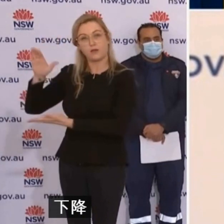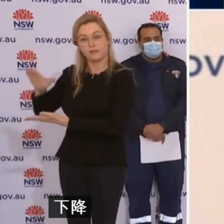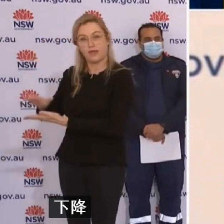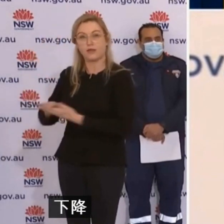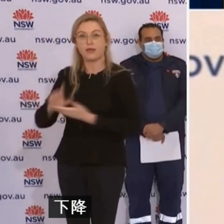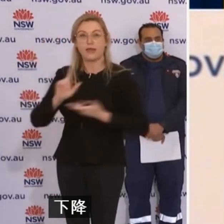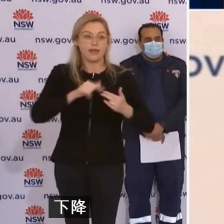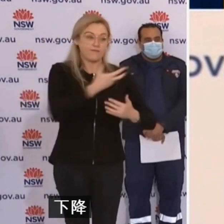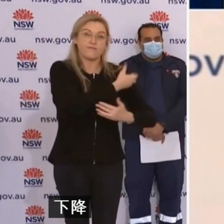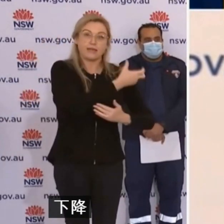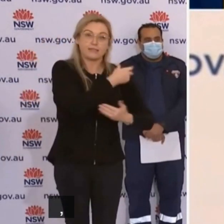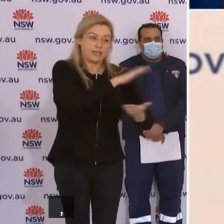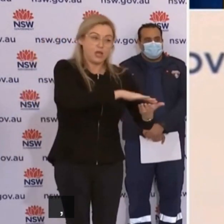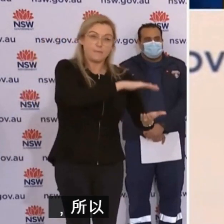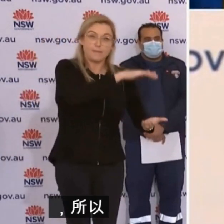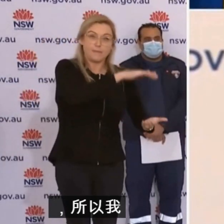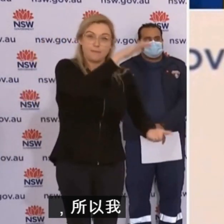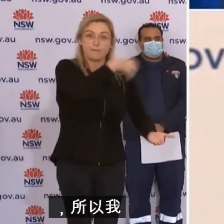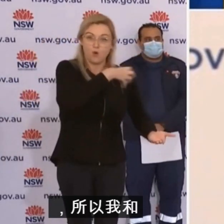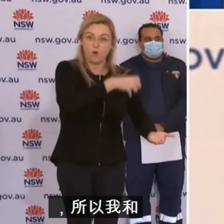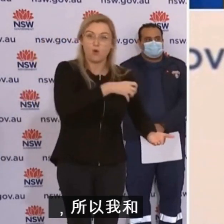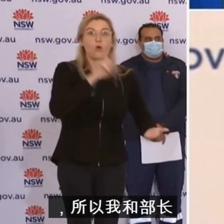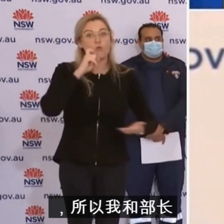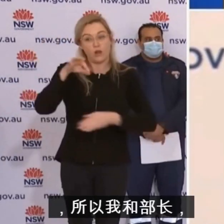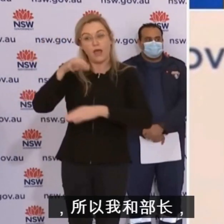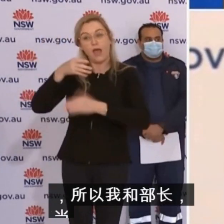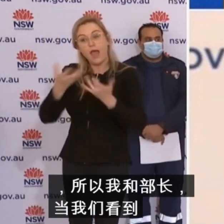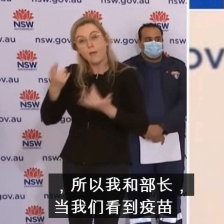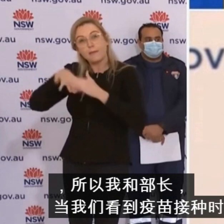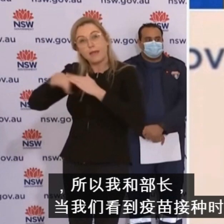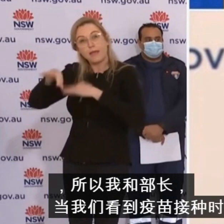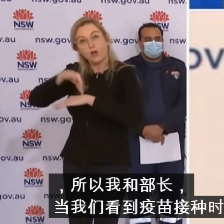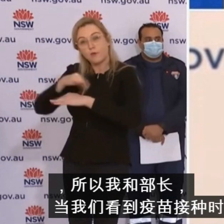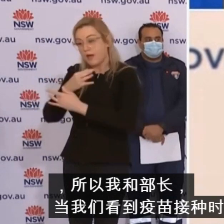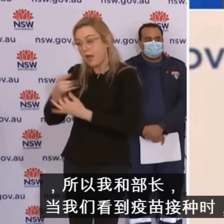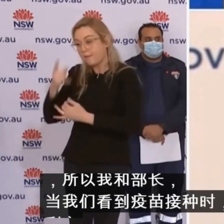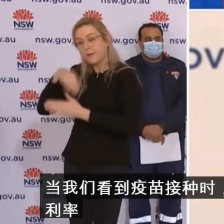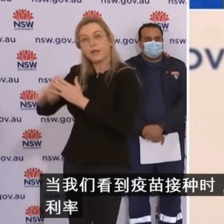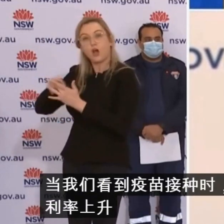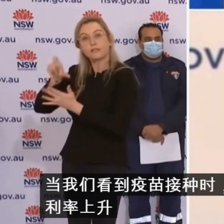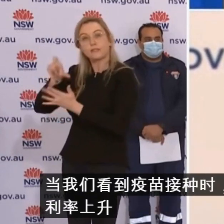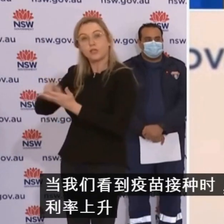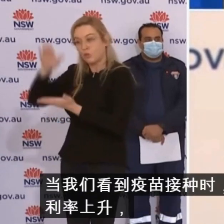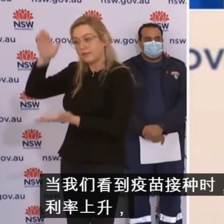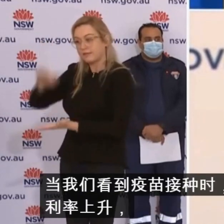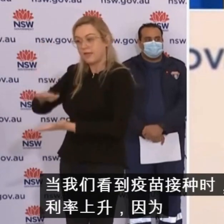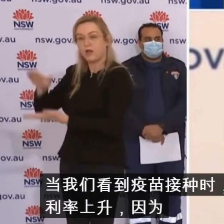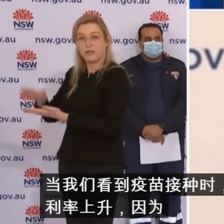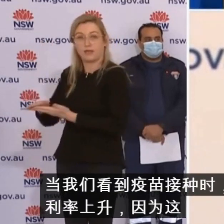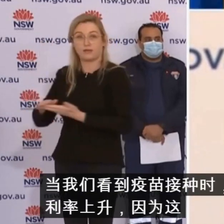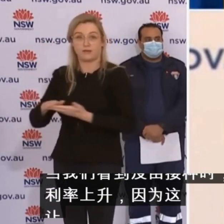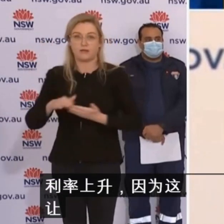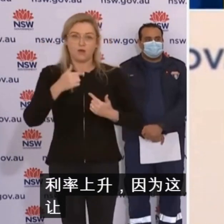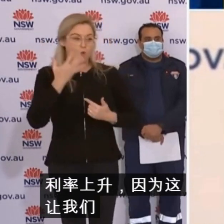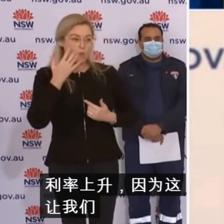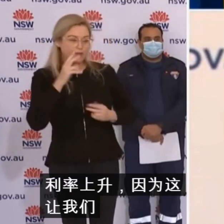time the vaccination rates go up. So Dr. Chant and I and the Minister, we actually use the word joy when we see the vaccination rates go up,